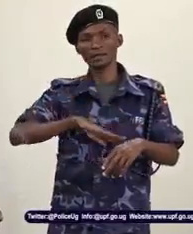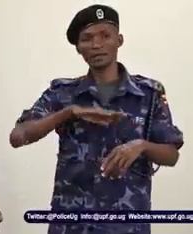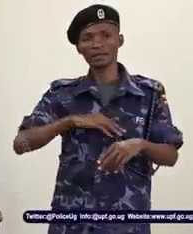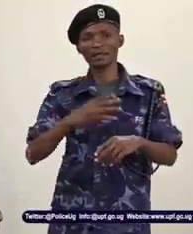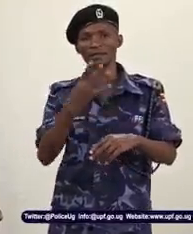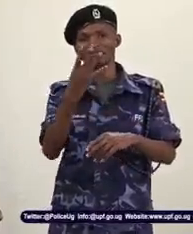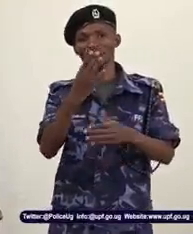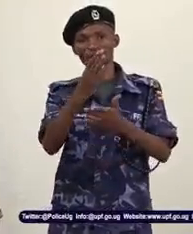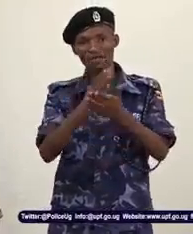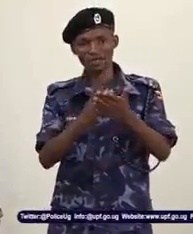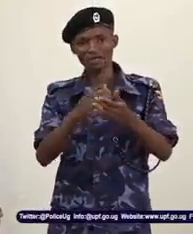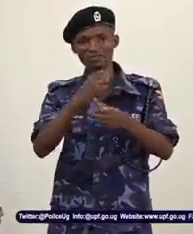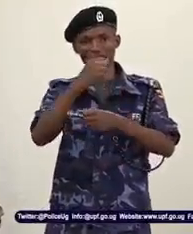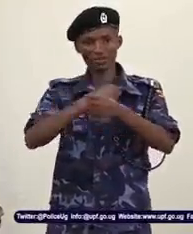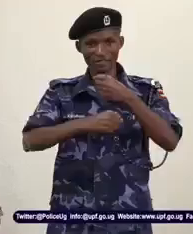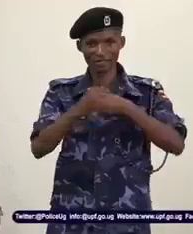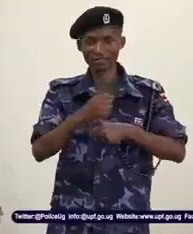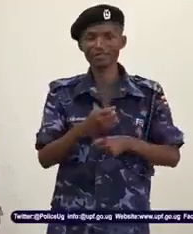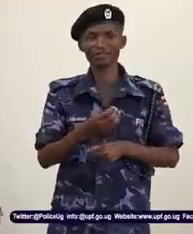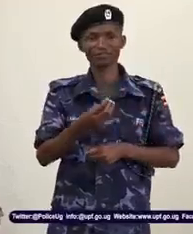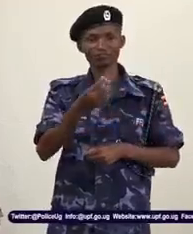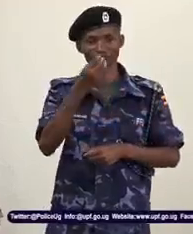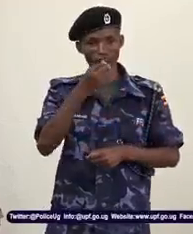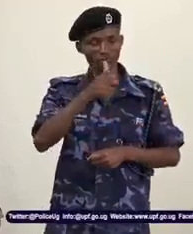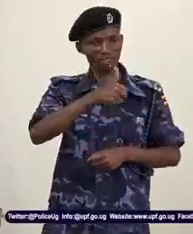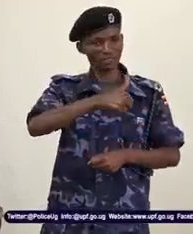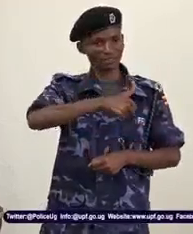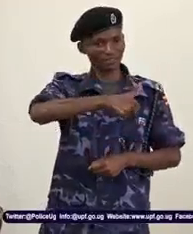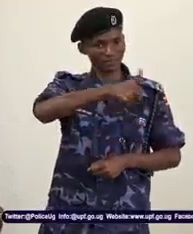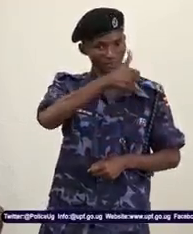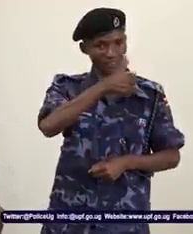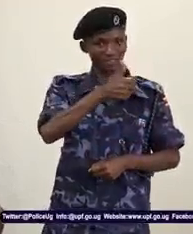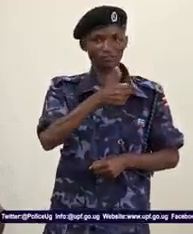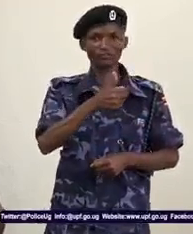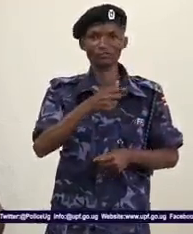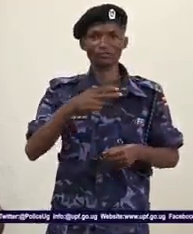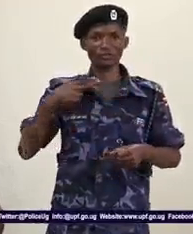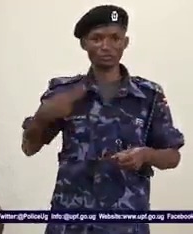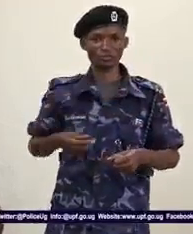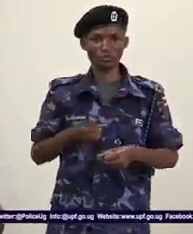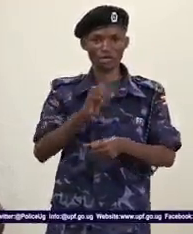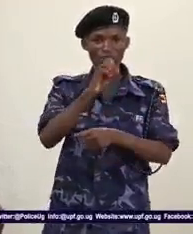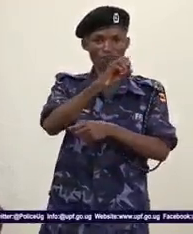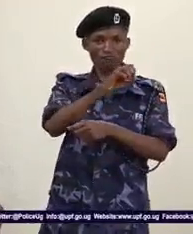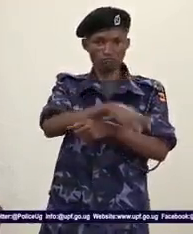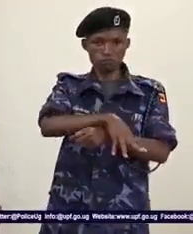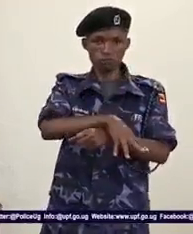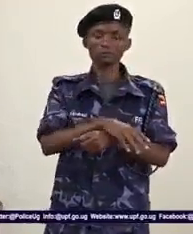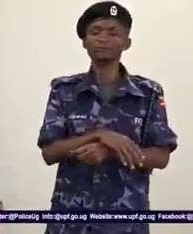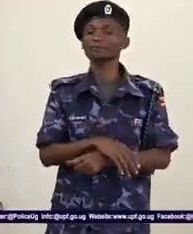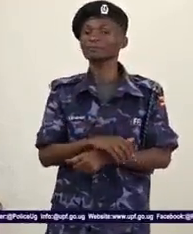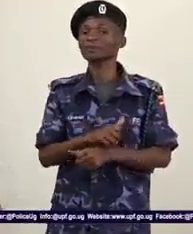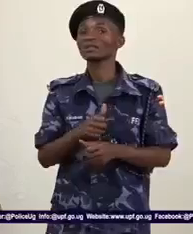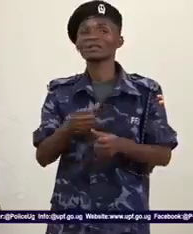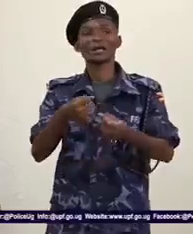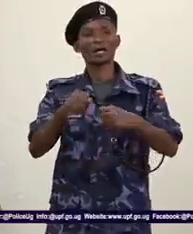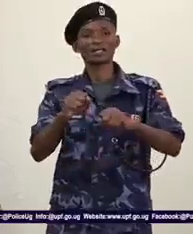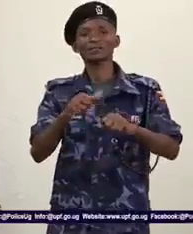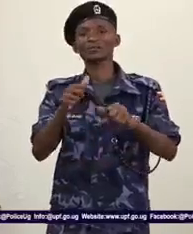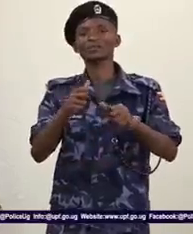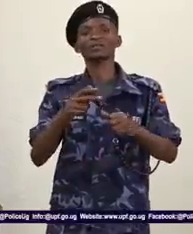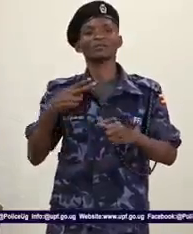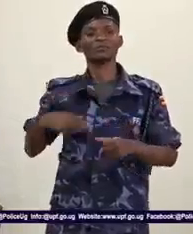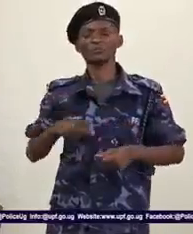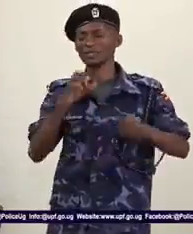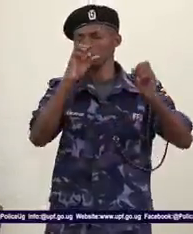to eat his own human feces, an act which is very barbaric and